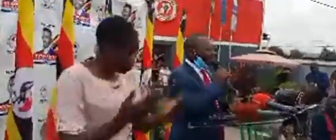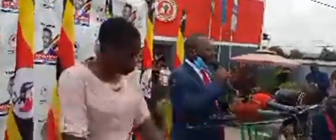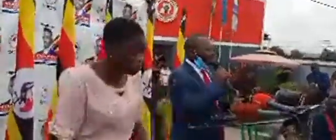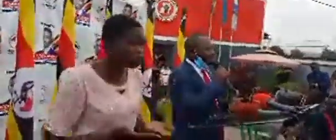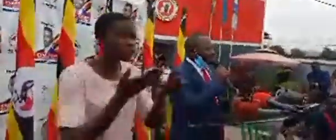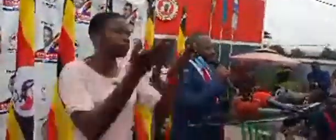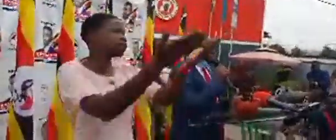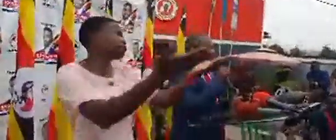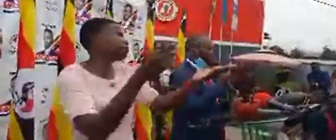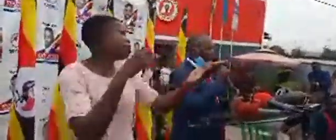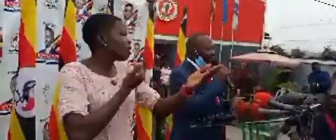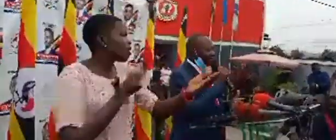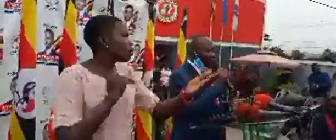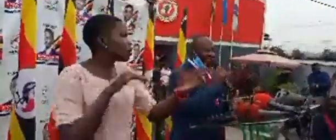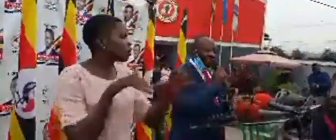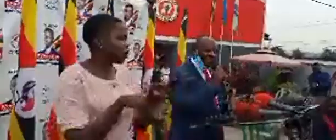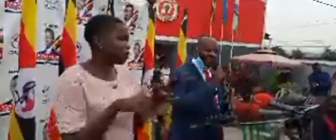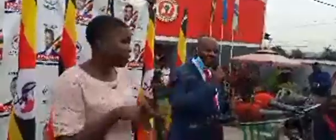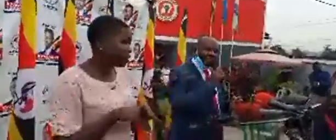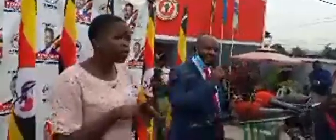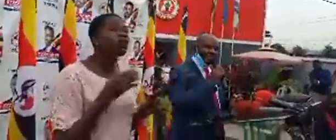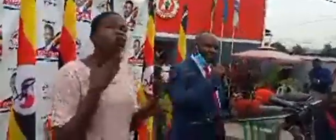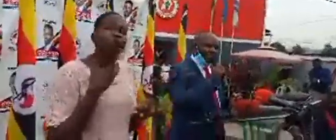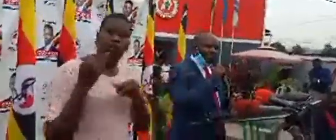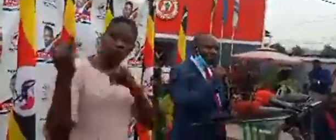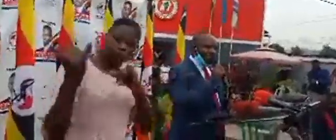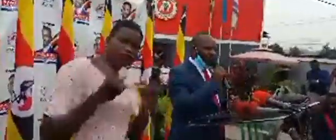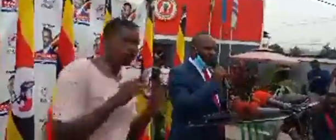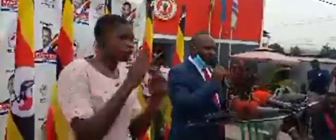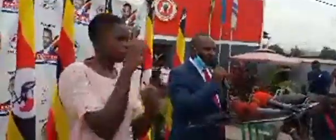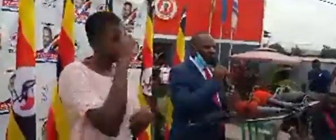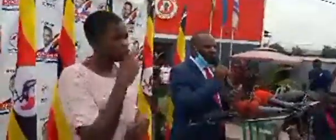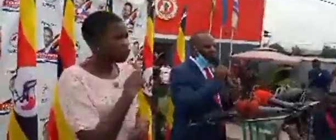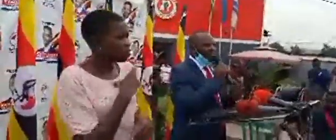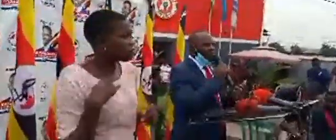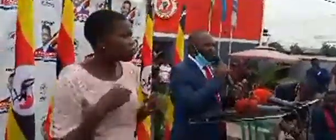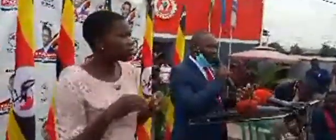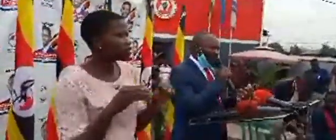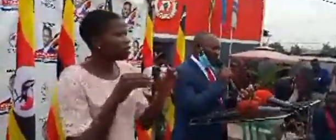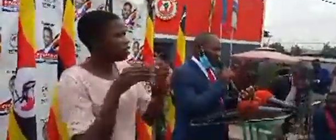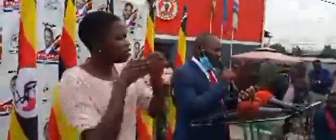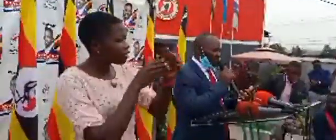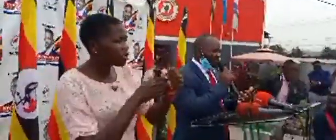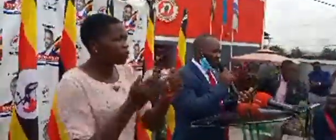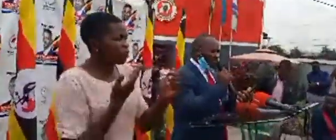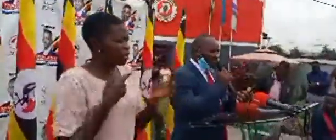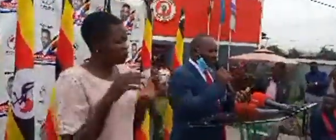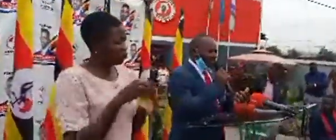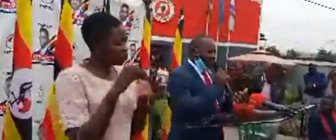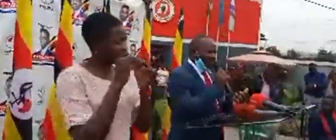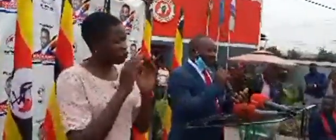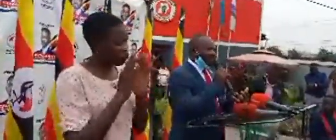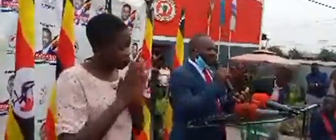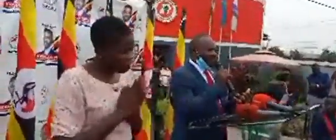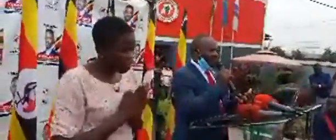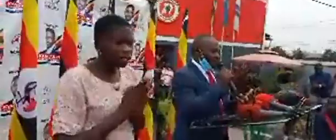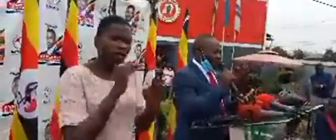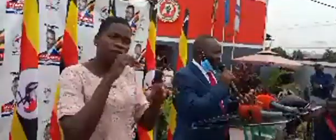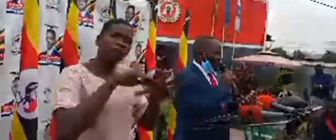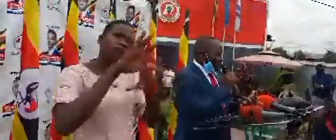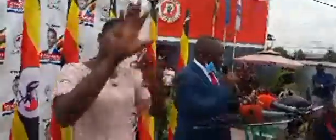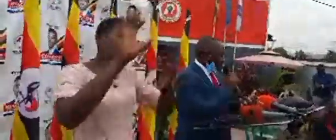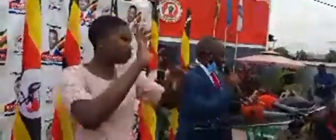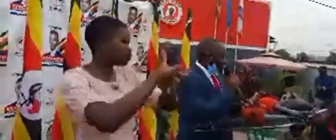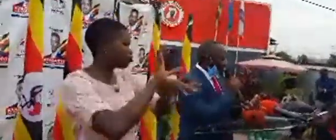invite religious leaders to hold special prayers wherever they will